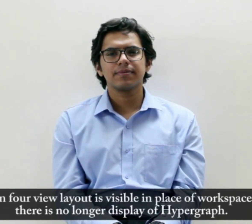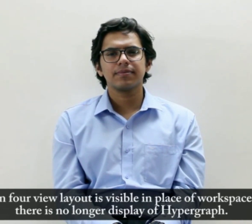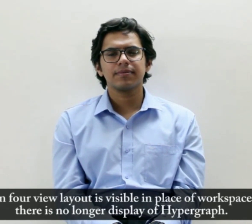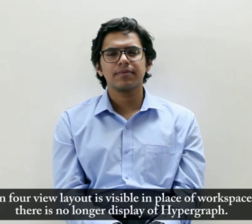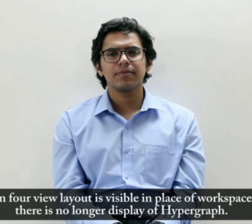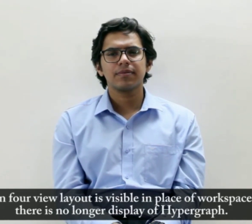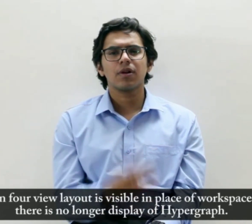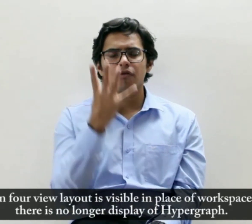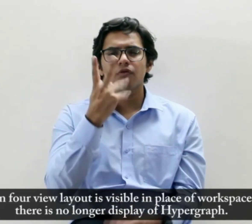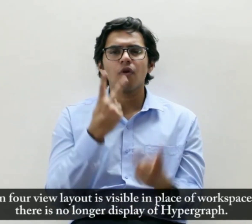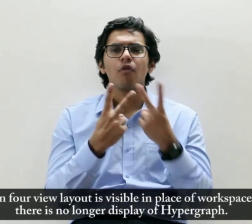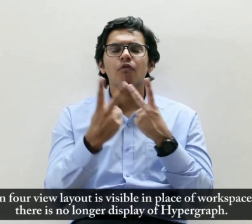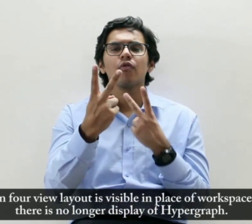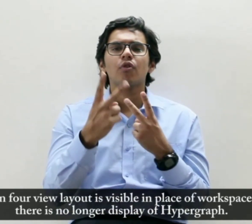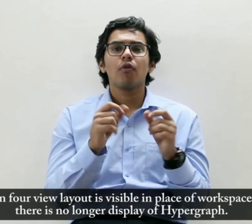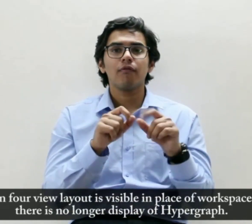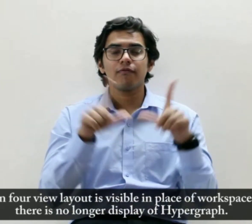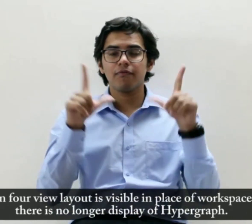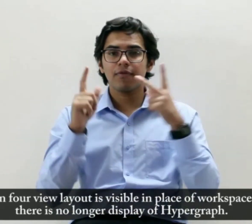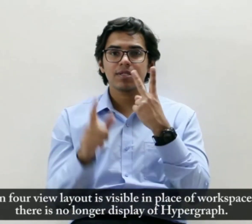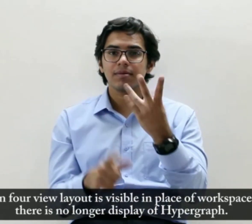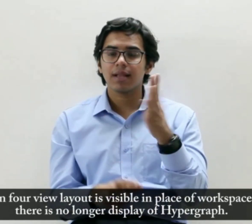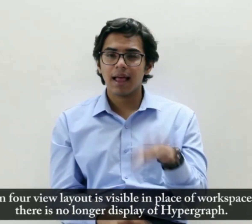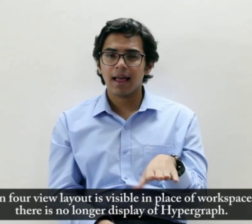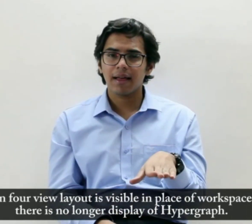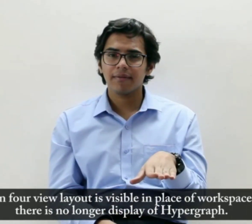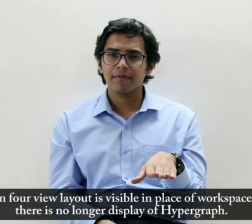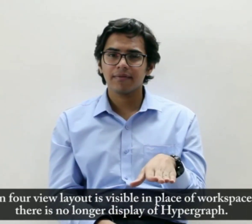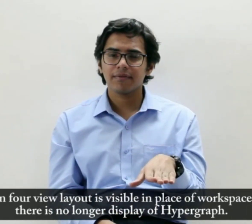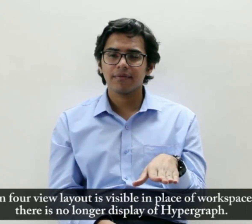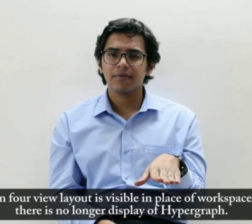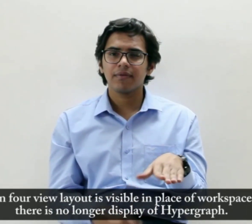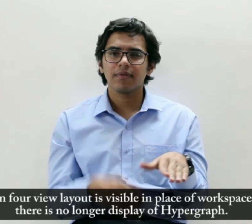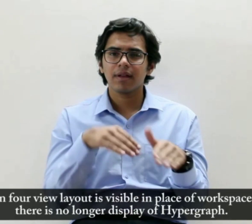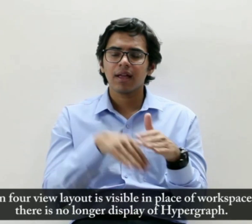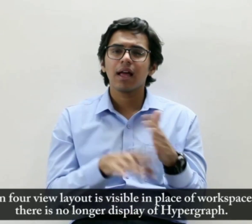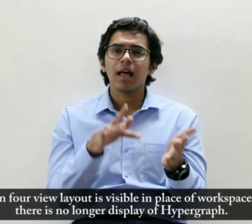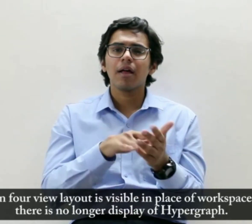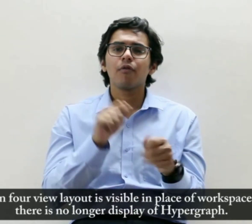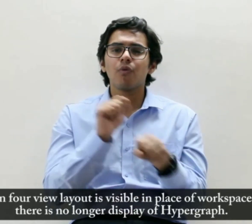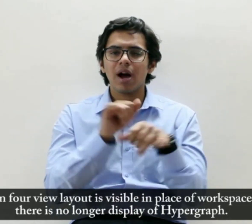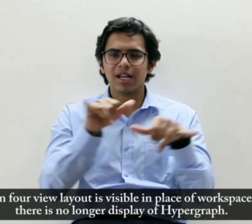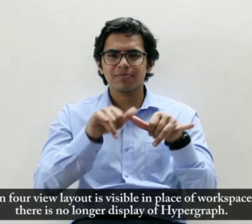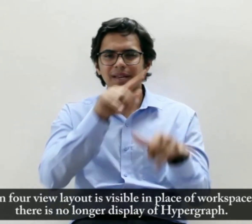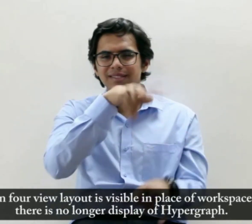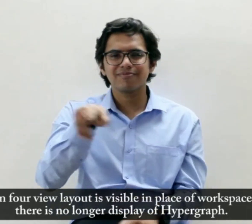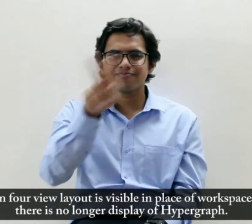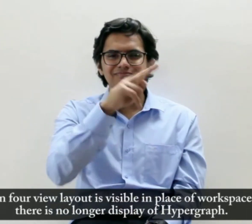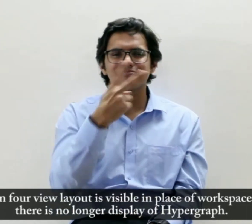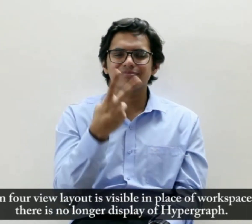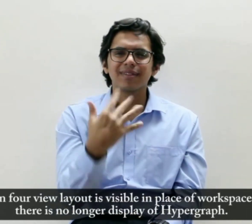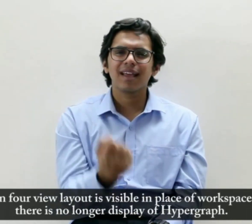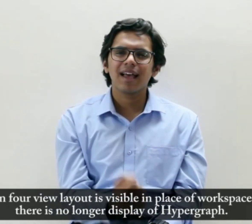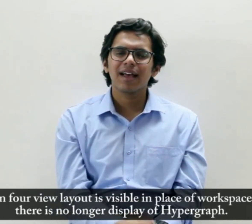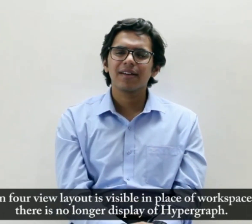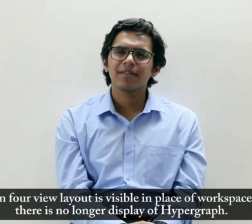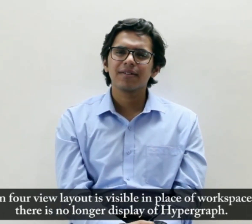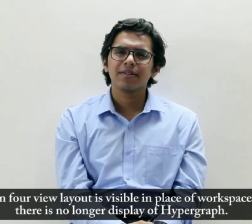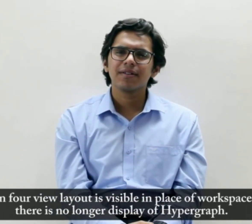Then 4 view layout is visible in place of workspace and there is no longer display of